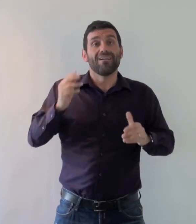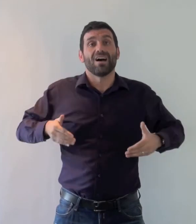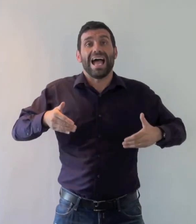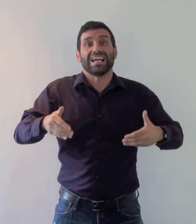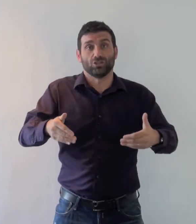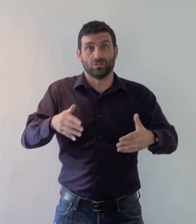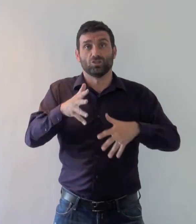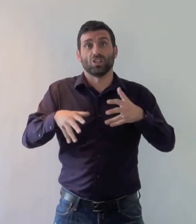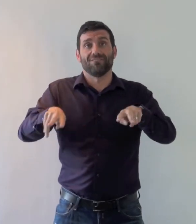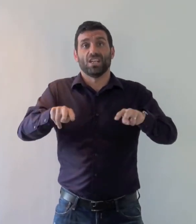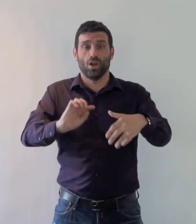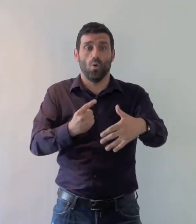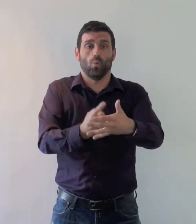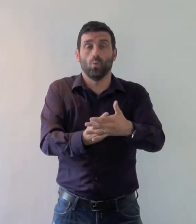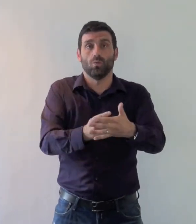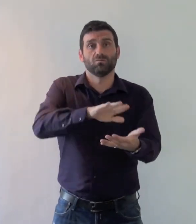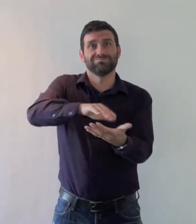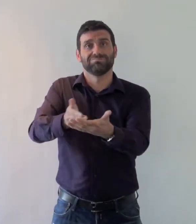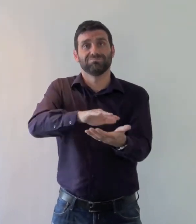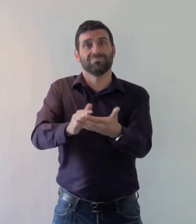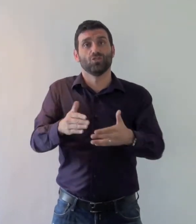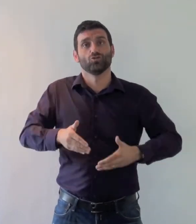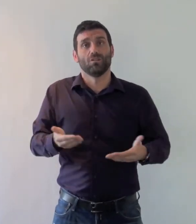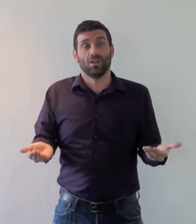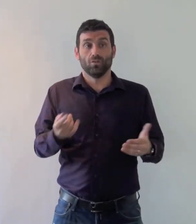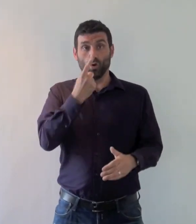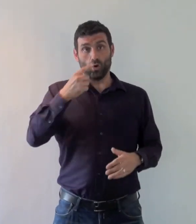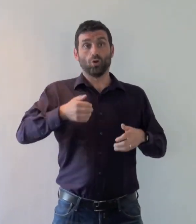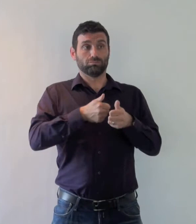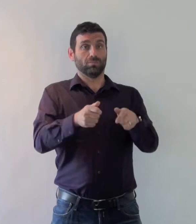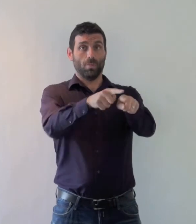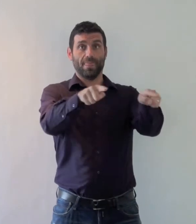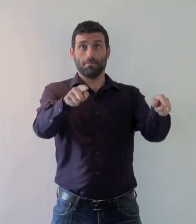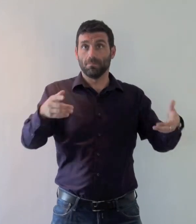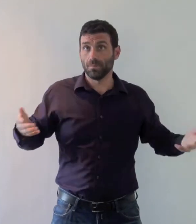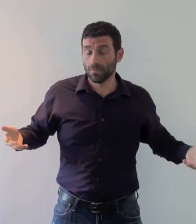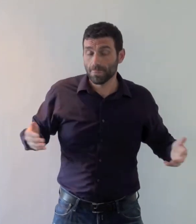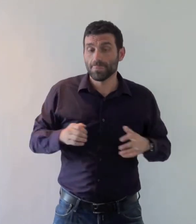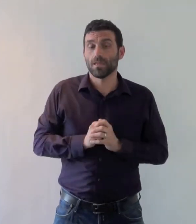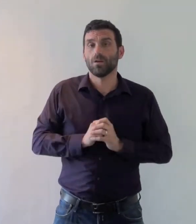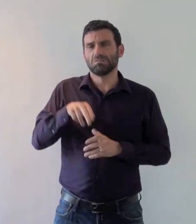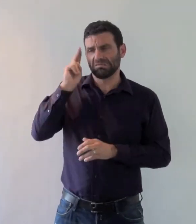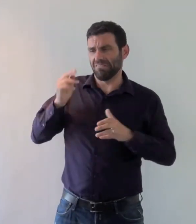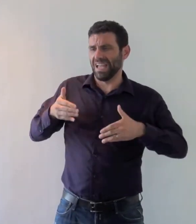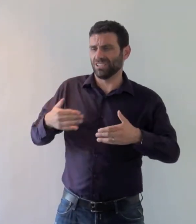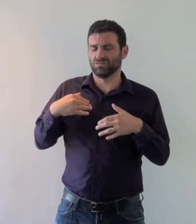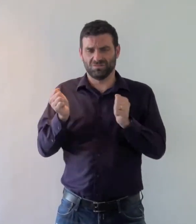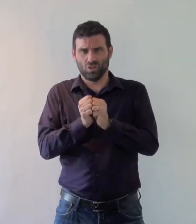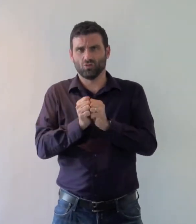Deaf Action's sign video online interpreting, which could benefit them. So, Deaf